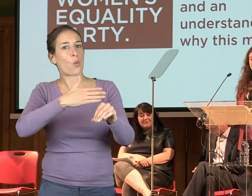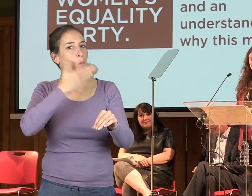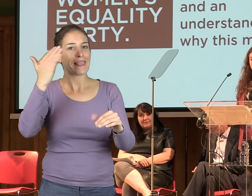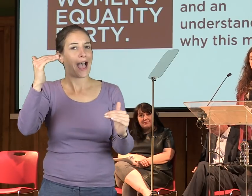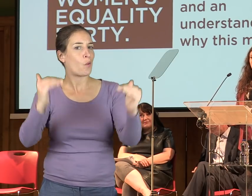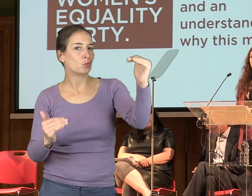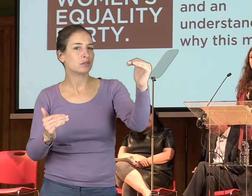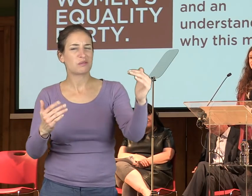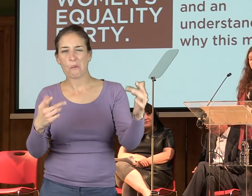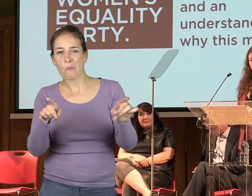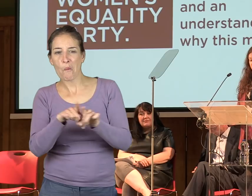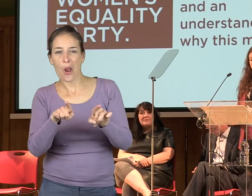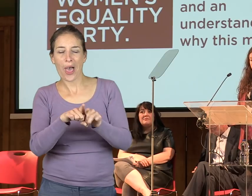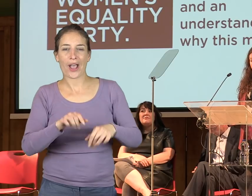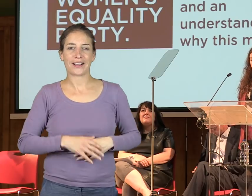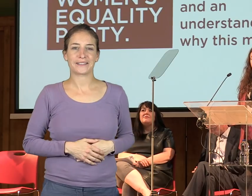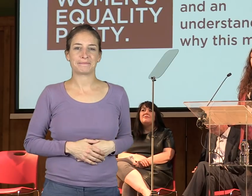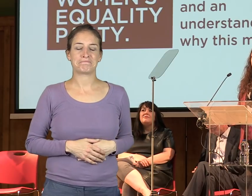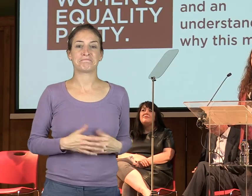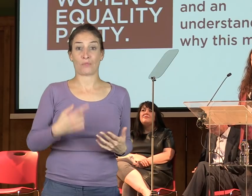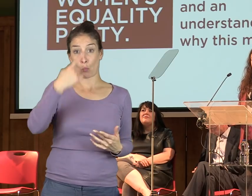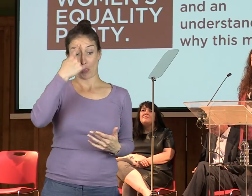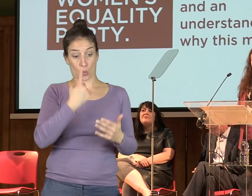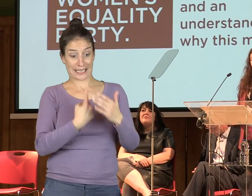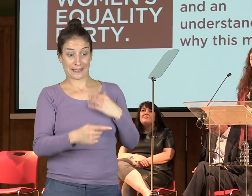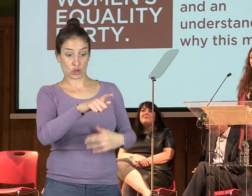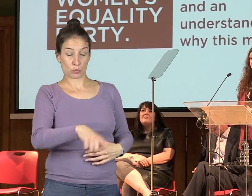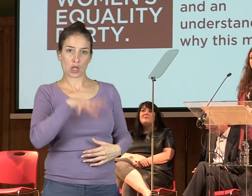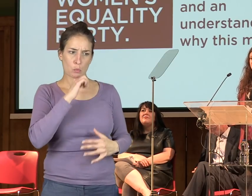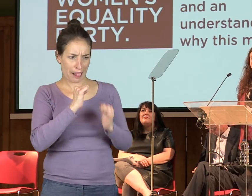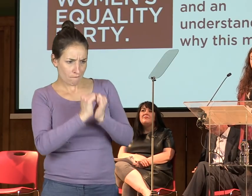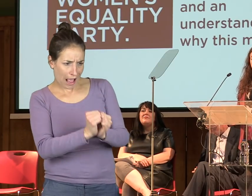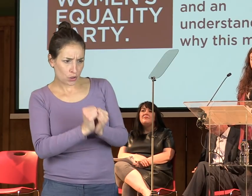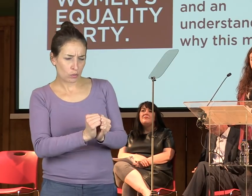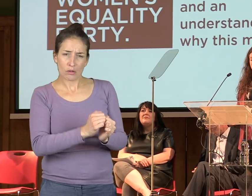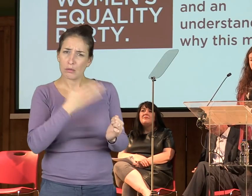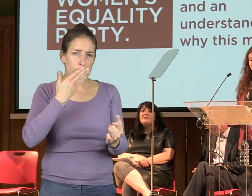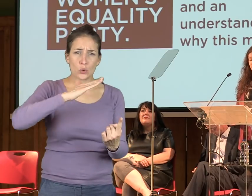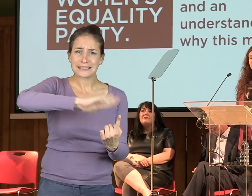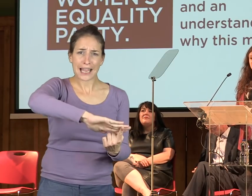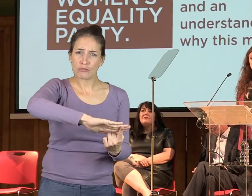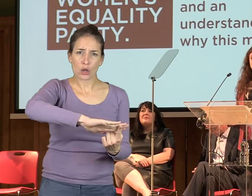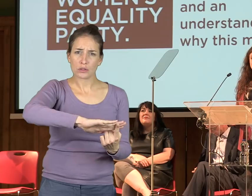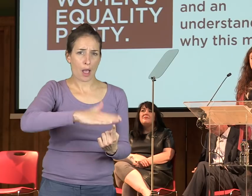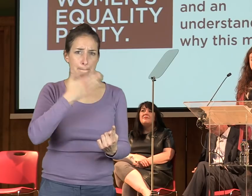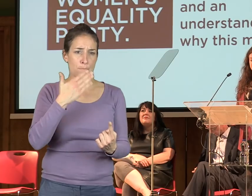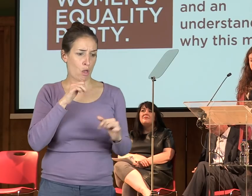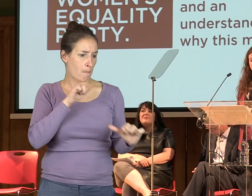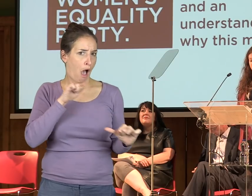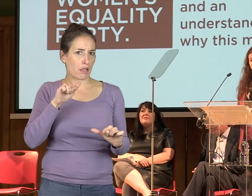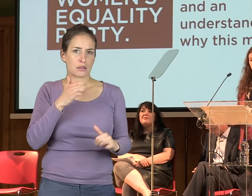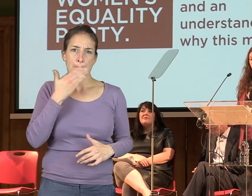inequality. We decided that individuals would be valued without gender stereotyping and unconscious